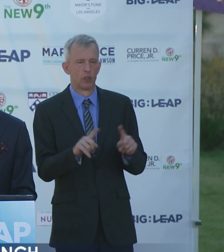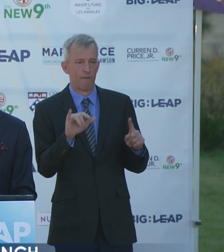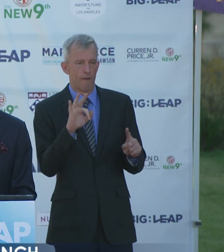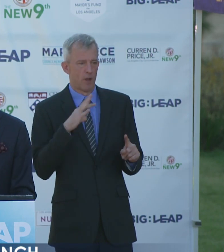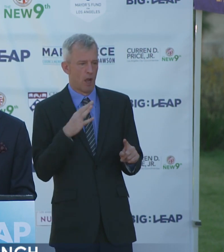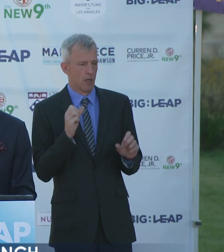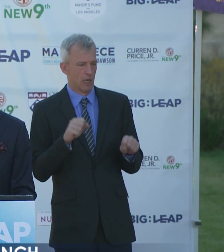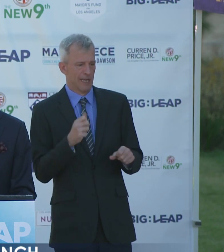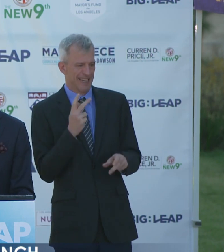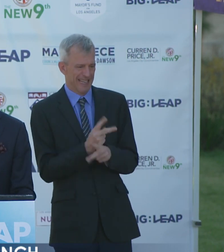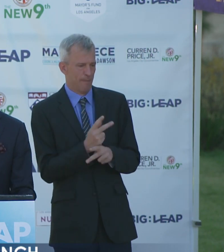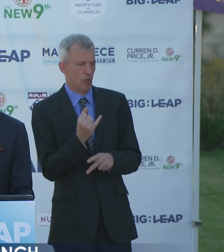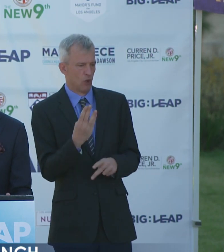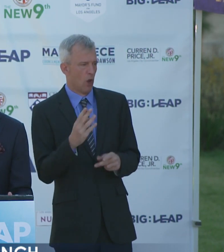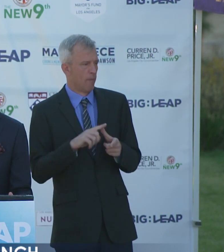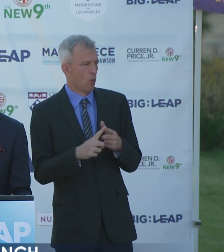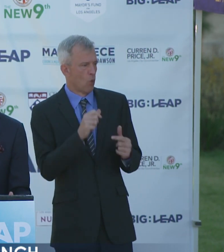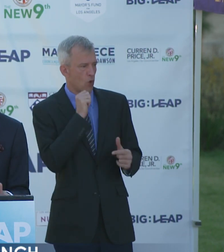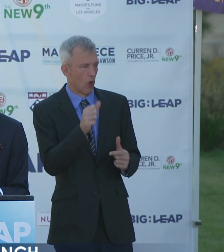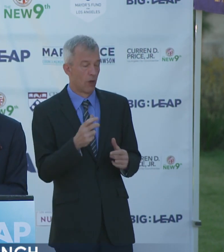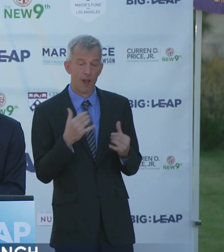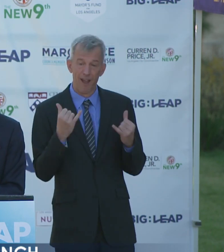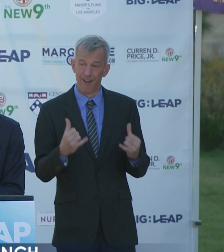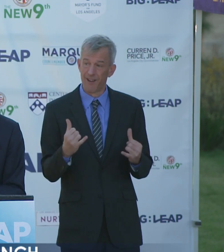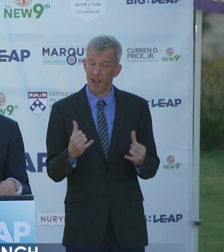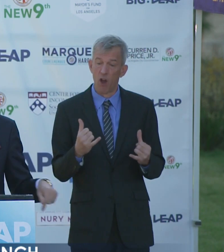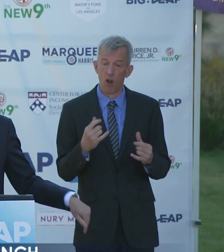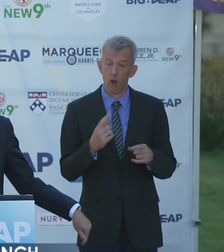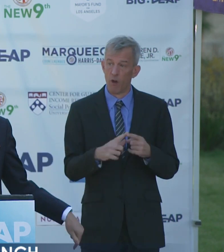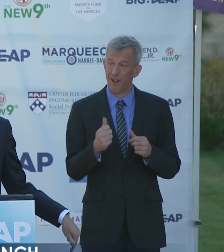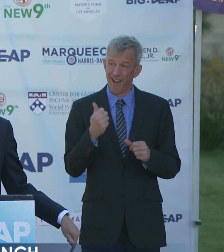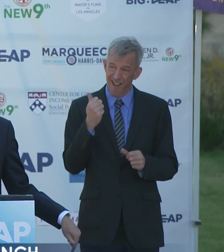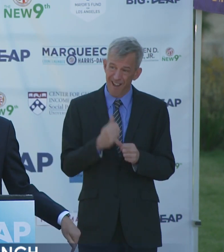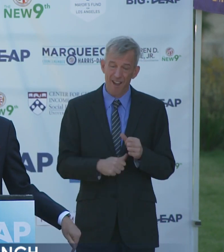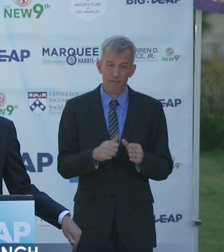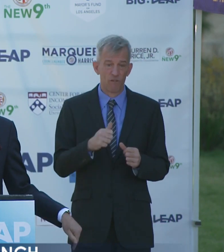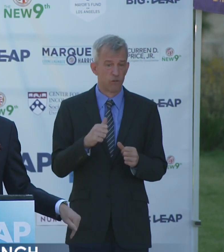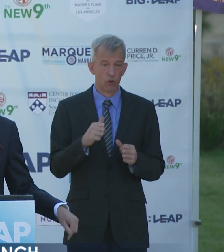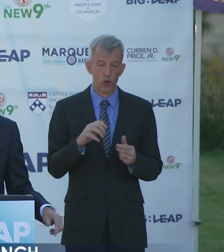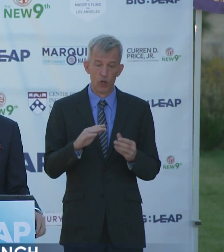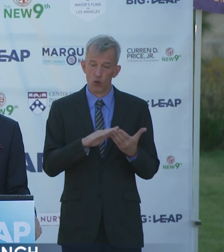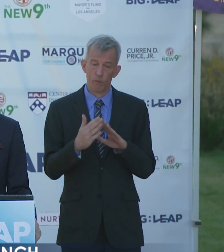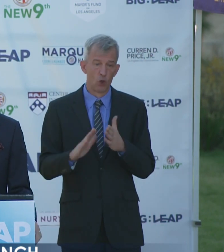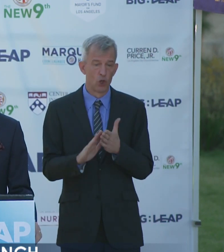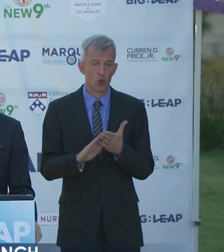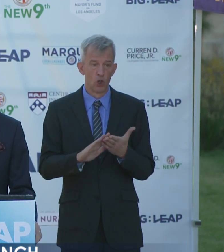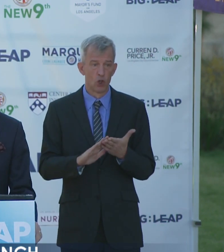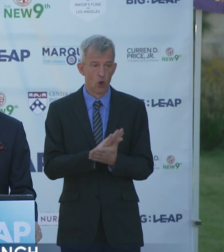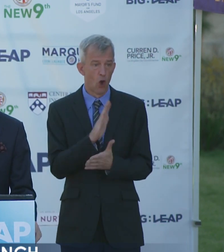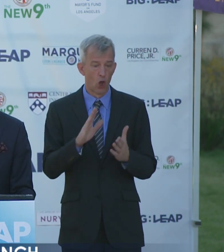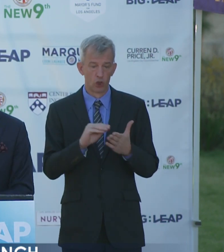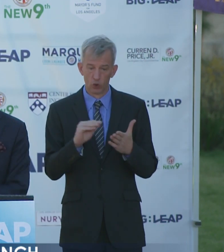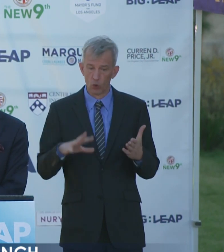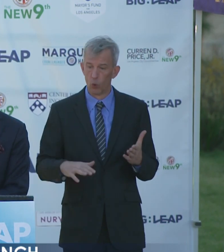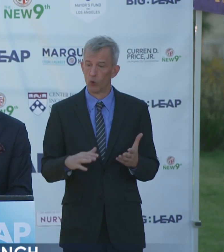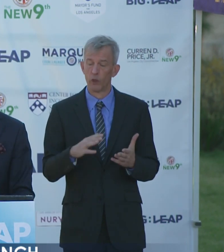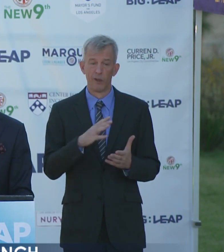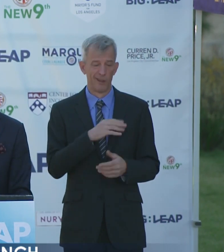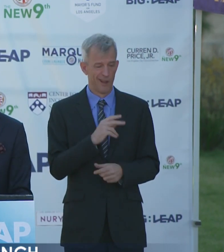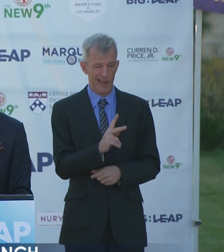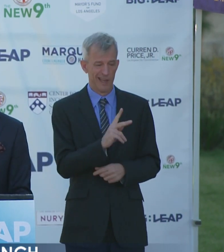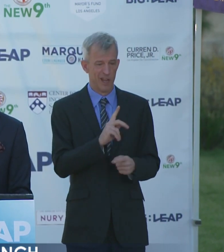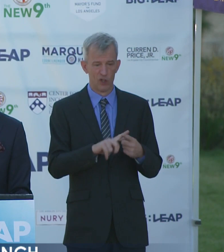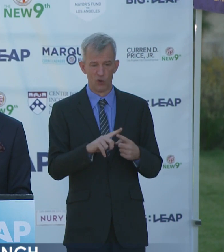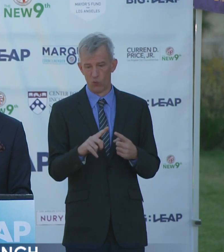matters. And now transit is free for every K through 14, every community college student that goes here. Free transit, not only on LA